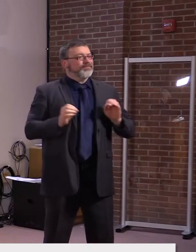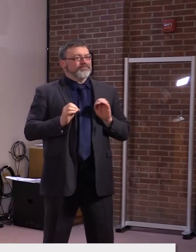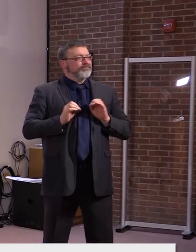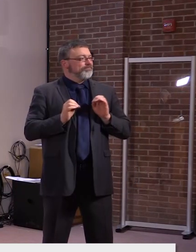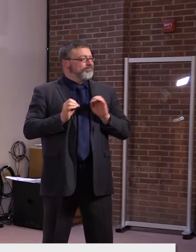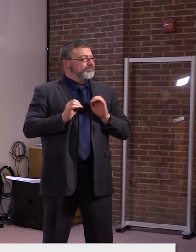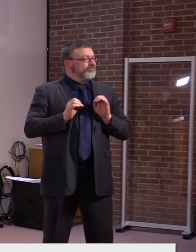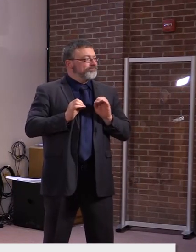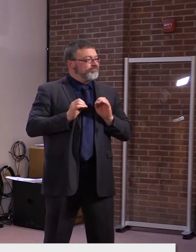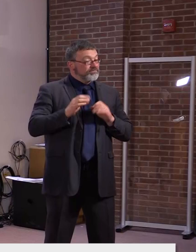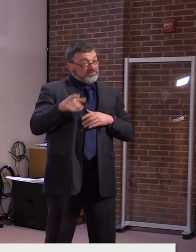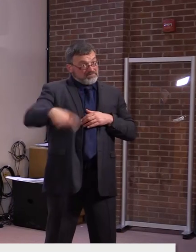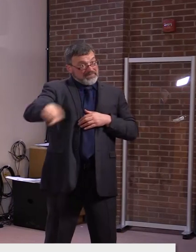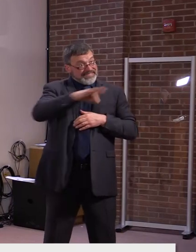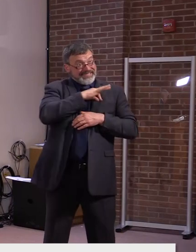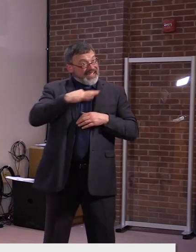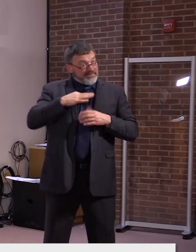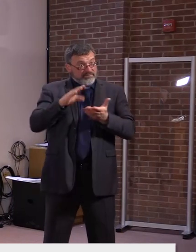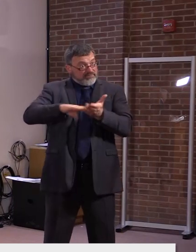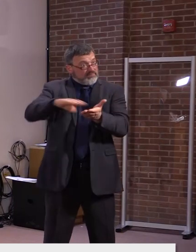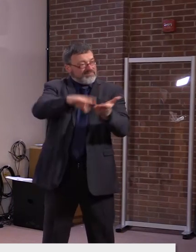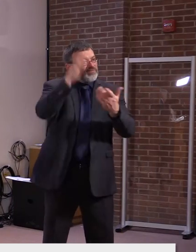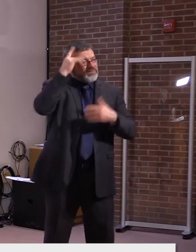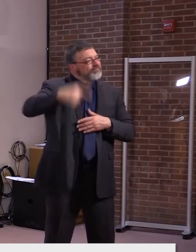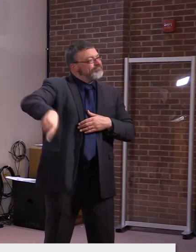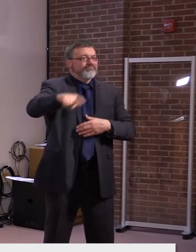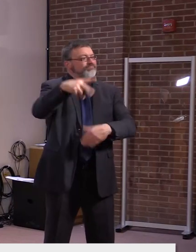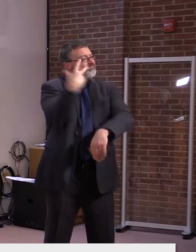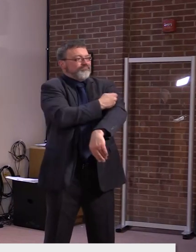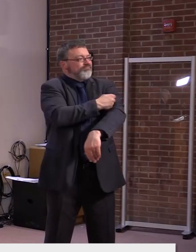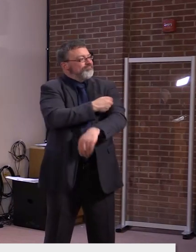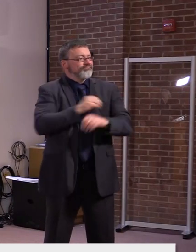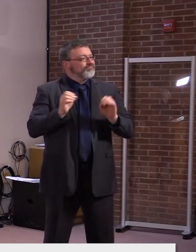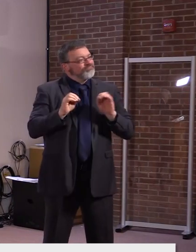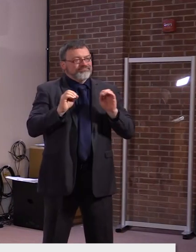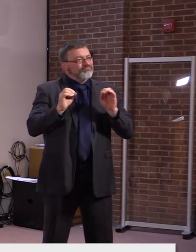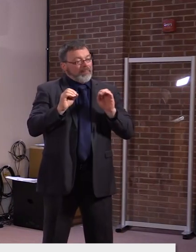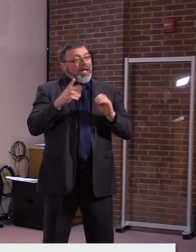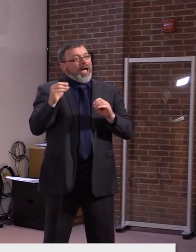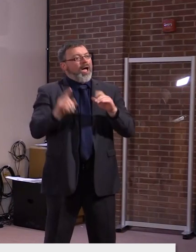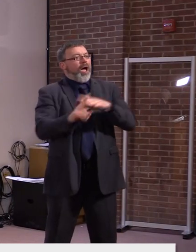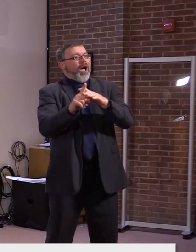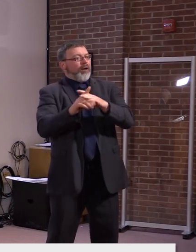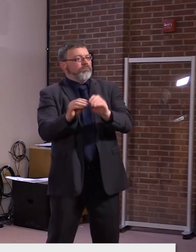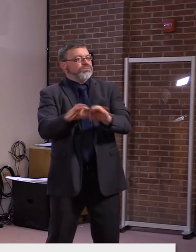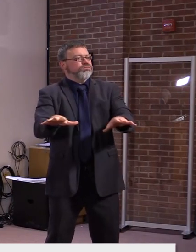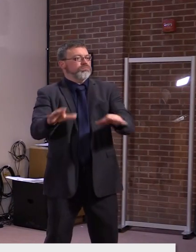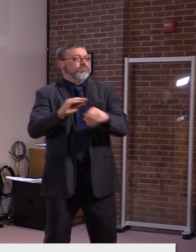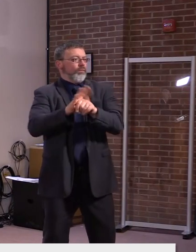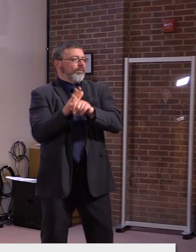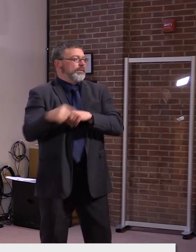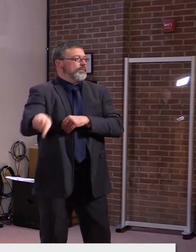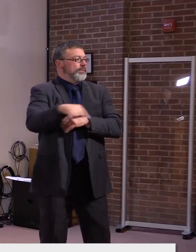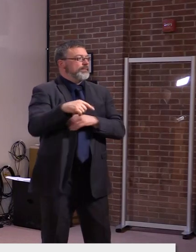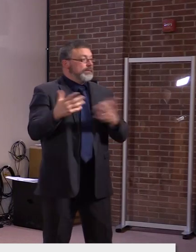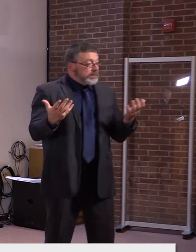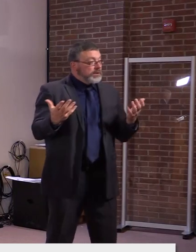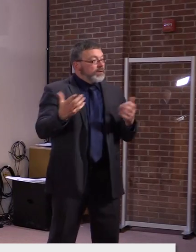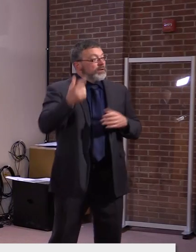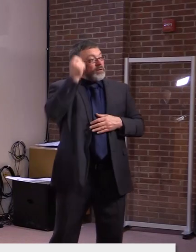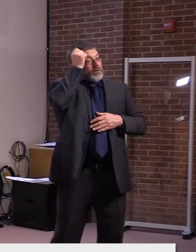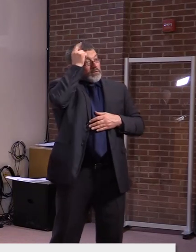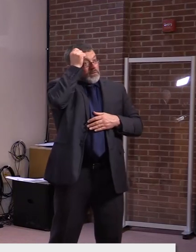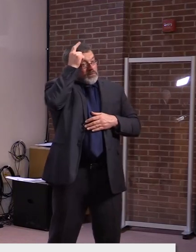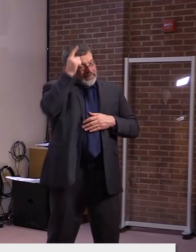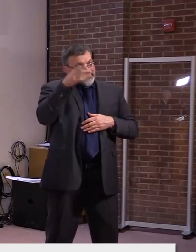for refusing to be vaccinated and a COVID outbreak. However, the retreat is slowly increasing the number of staff